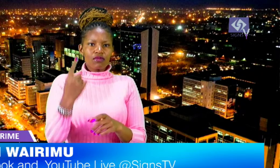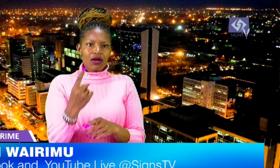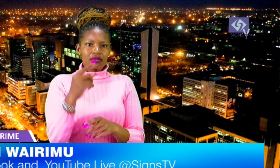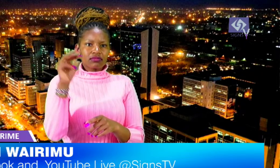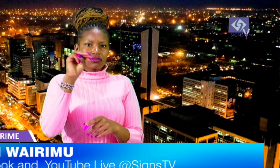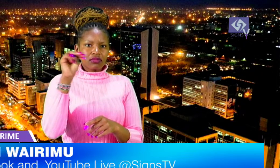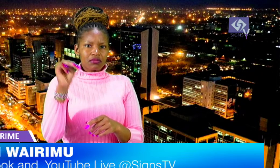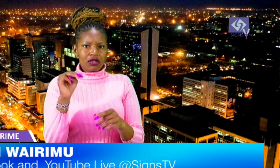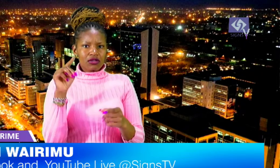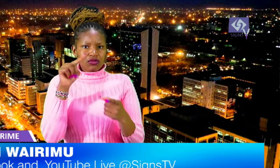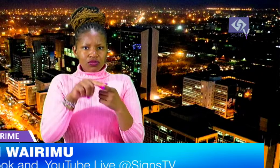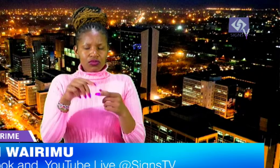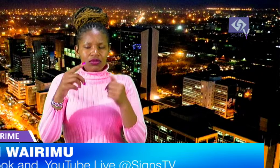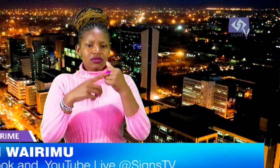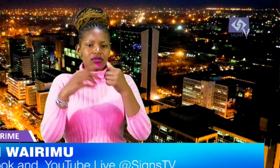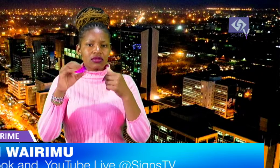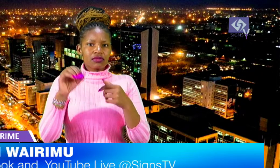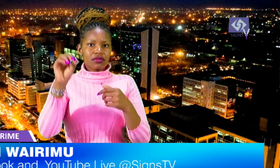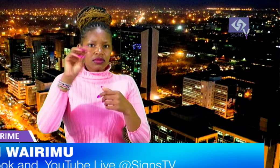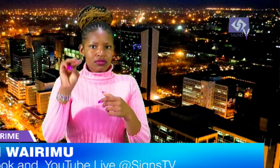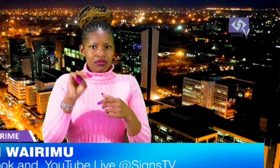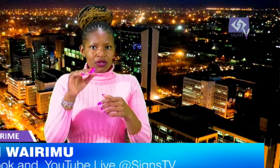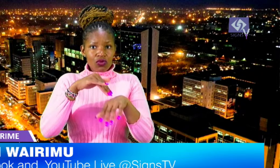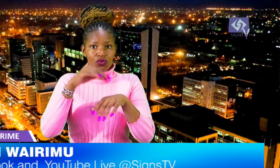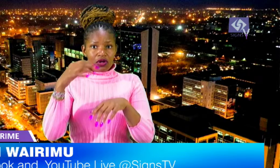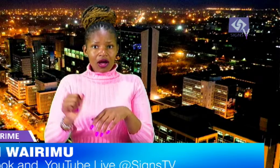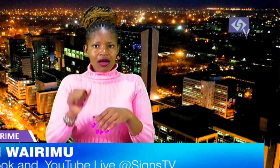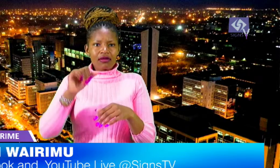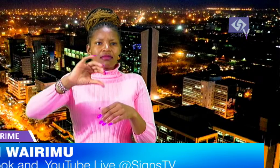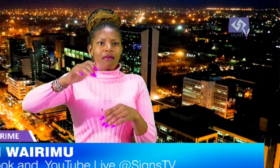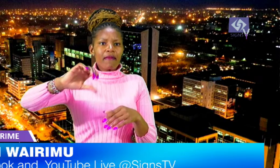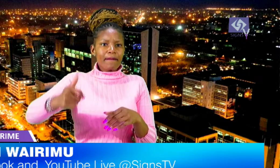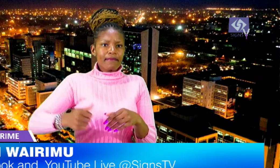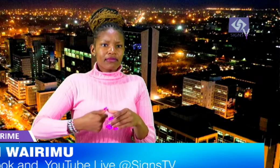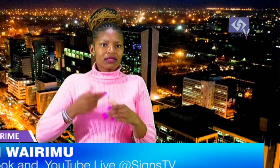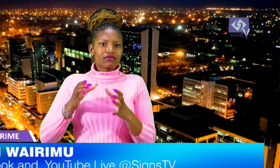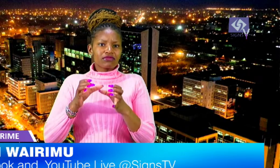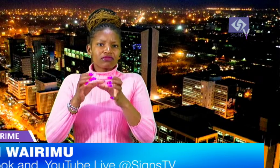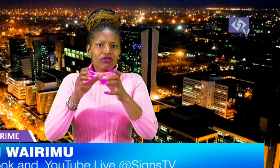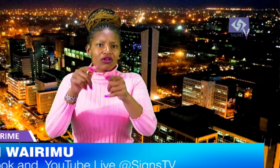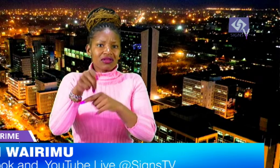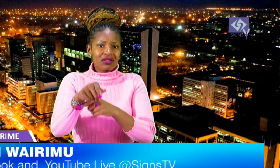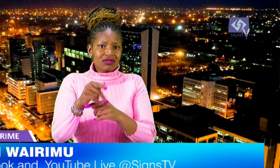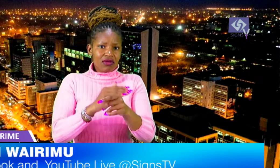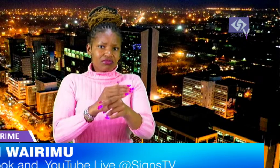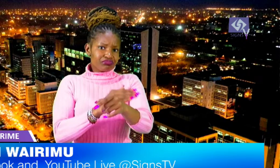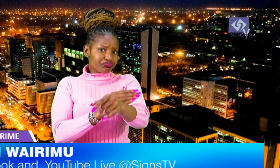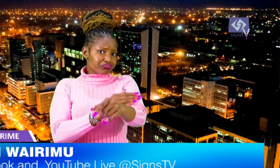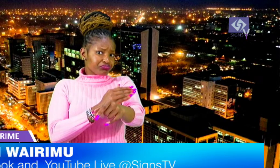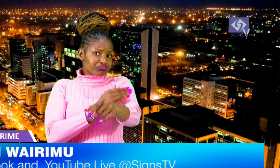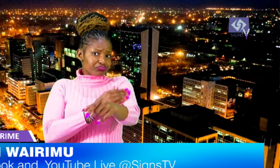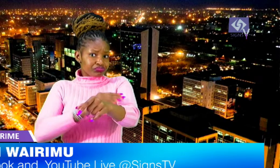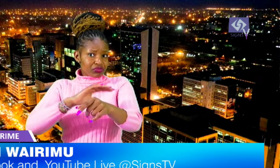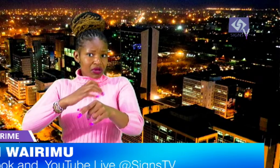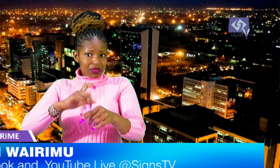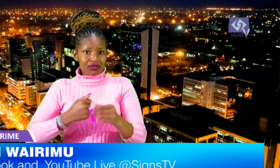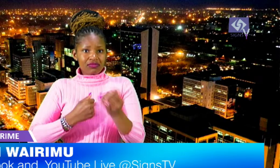to 60 million shillings in the constituency, for overseeing improved connectivity for